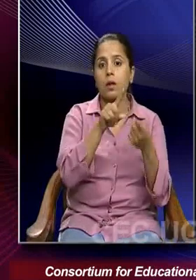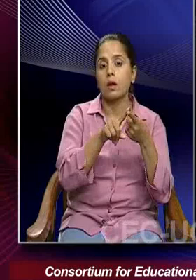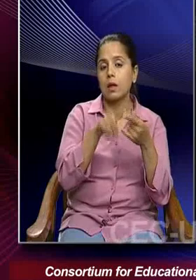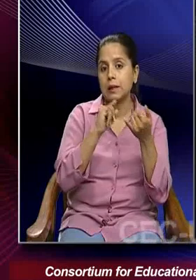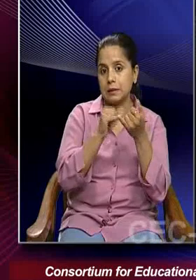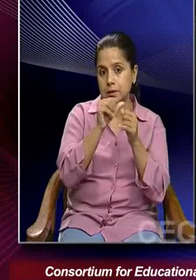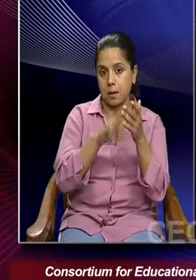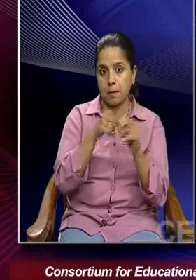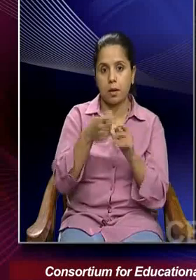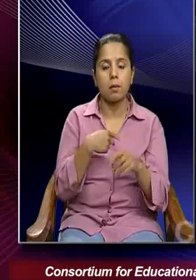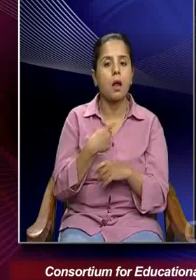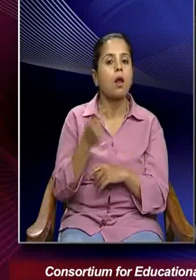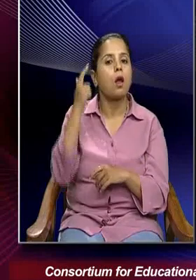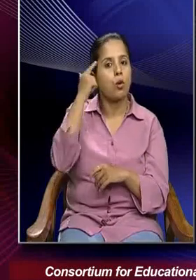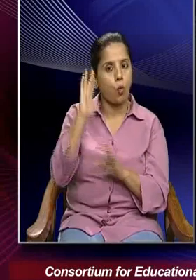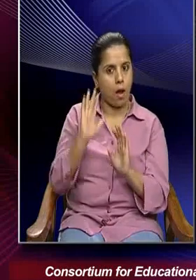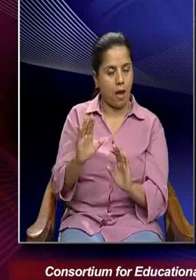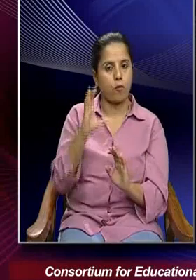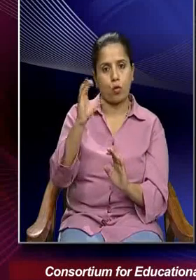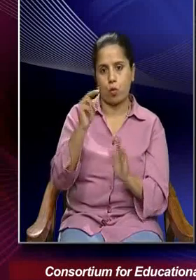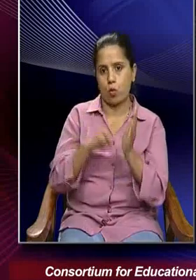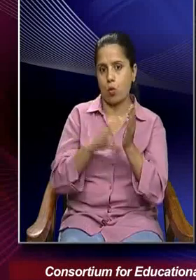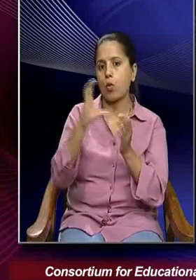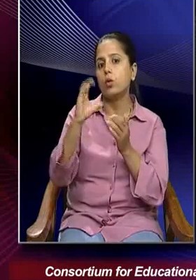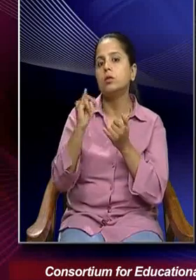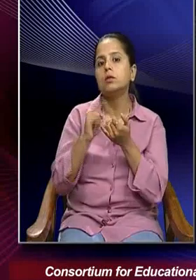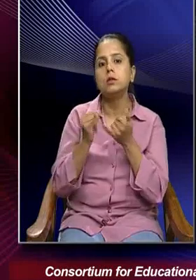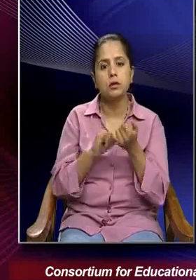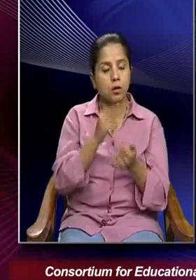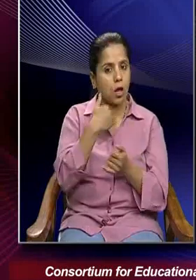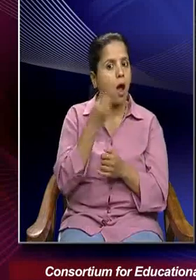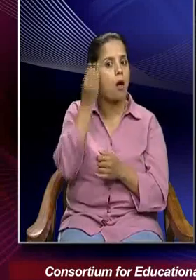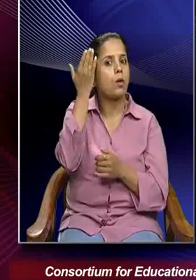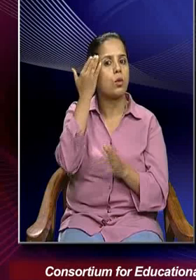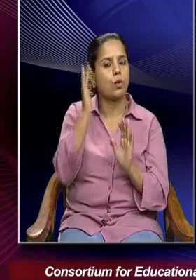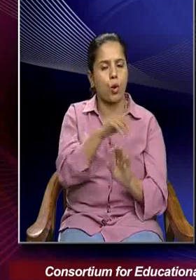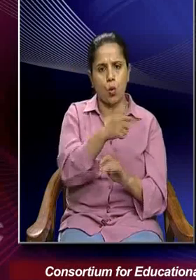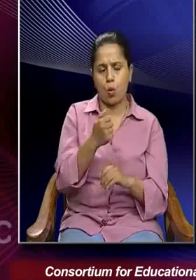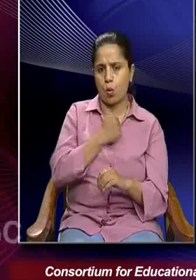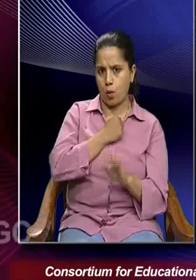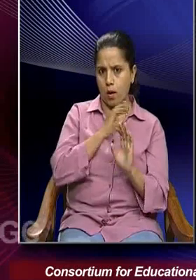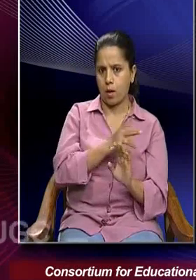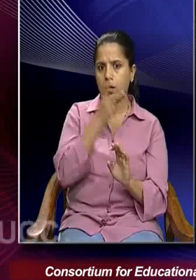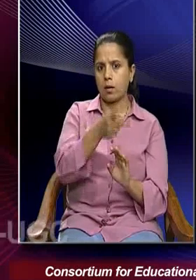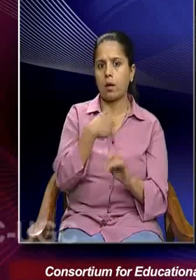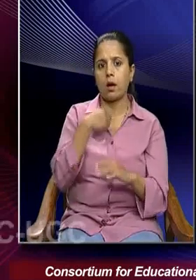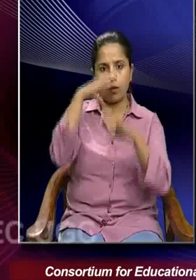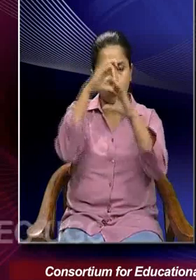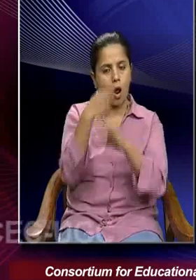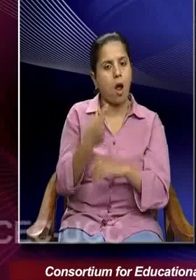which is the conscious Samadhi, the aspirant becomes aware of his or her